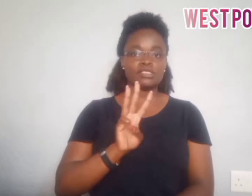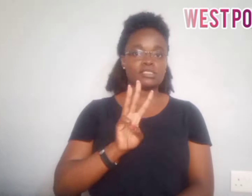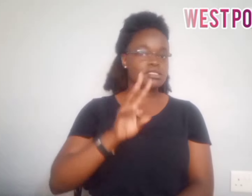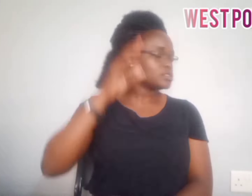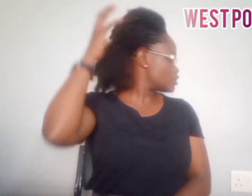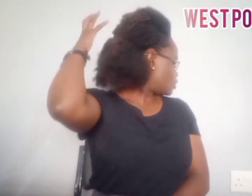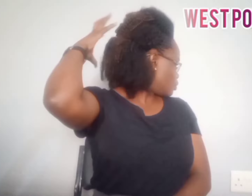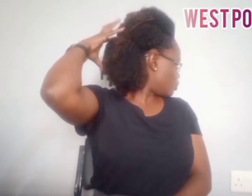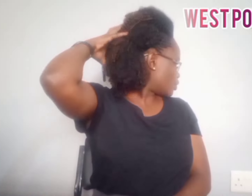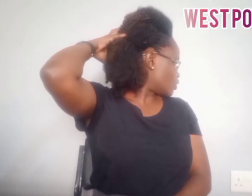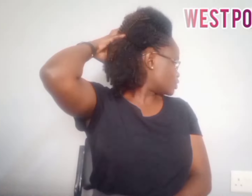West Pokot.